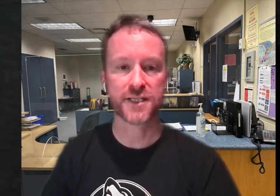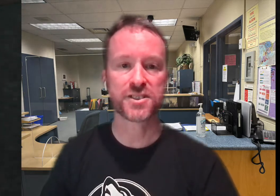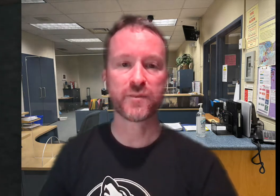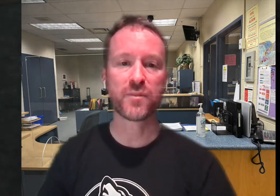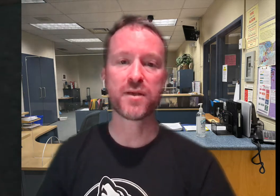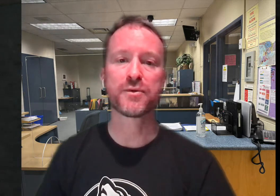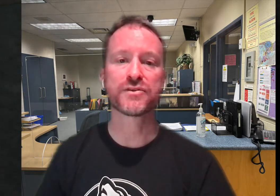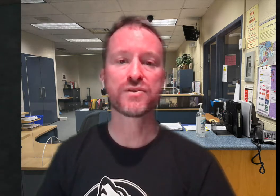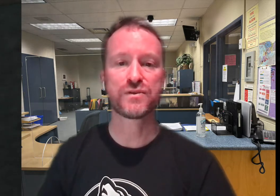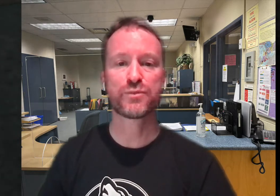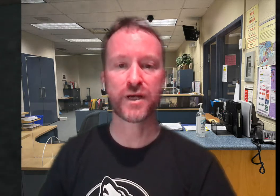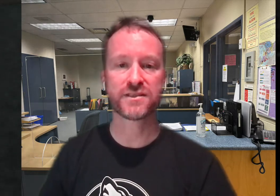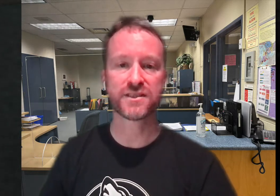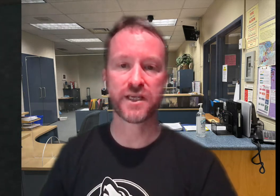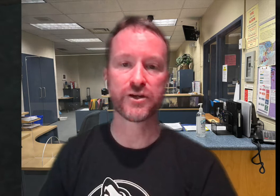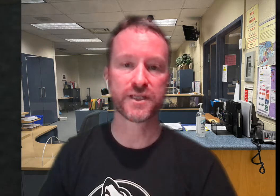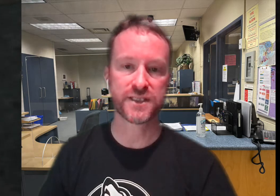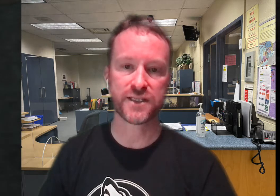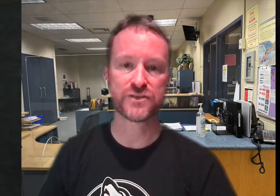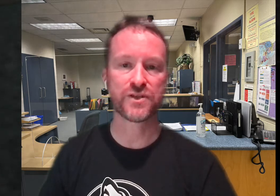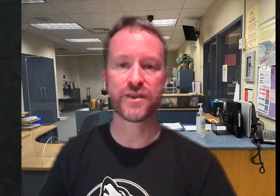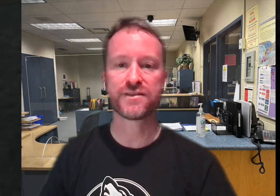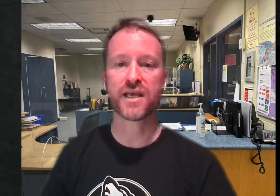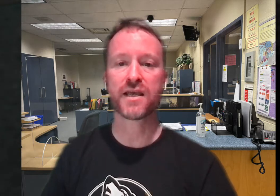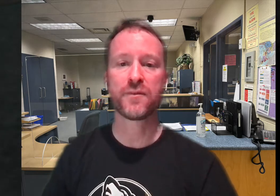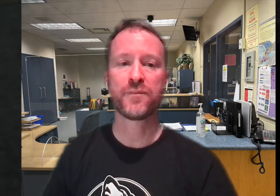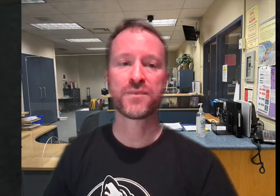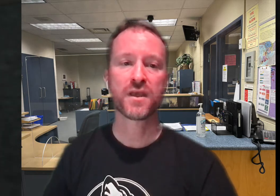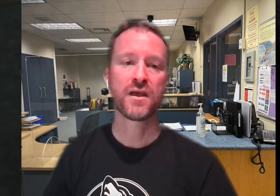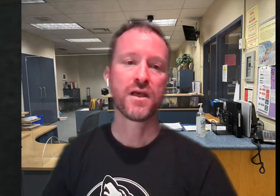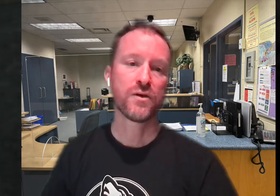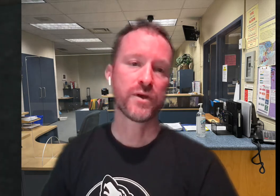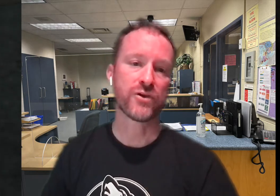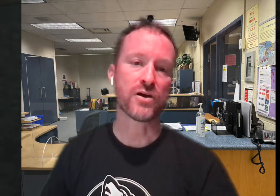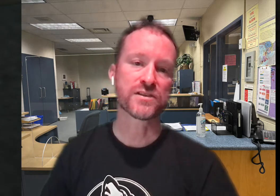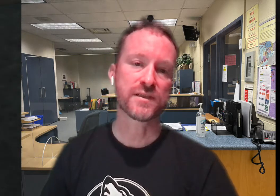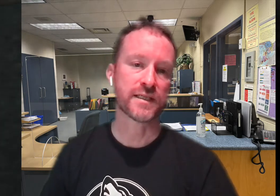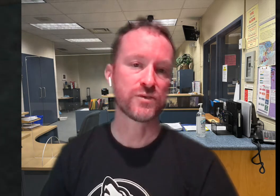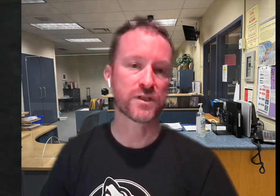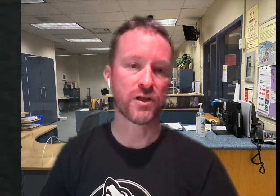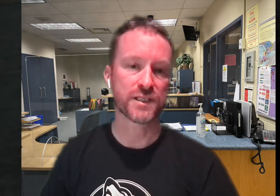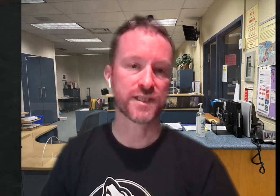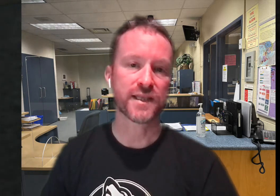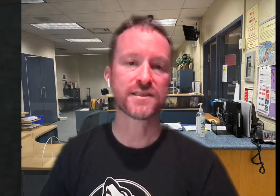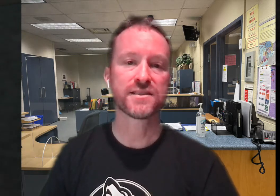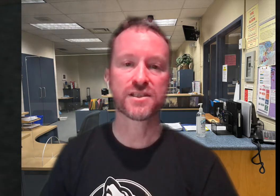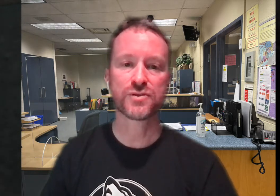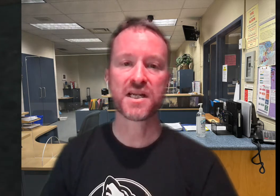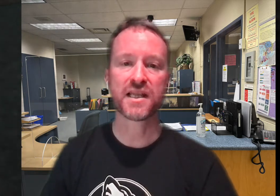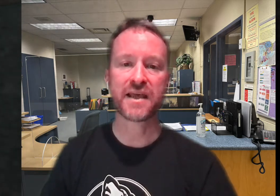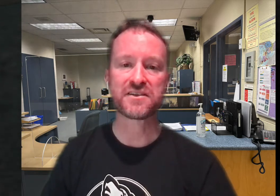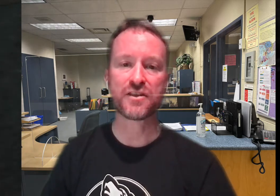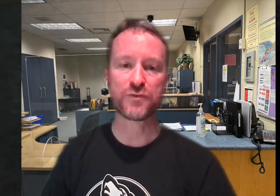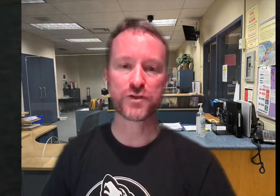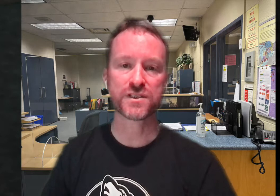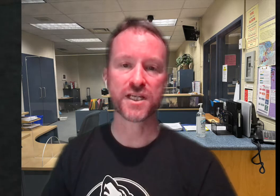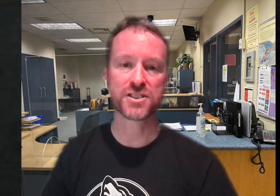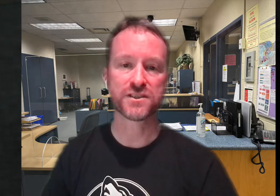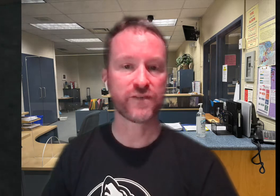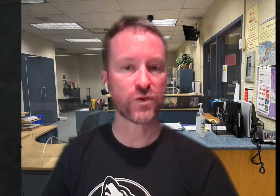Anishinaabe peoples, whose presence here continues to this day. We would also like to acknowledge that this is the treaty lands of the First Nations of the